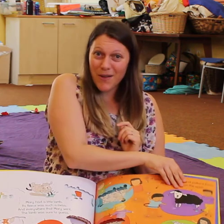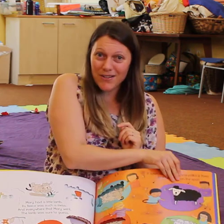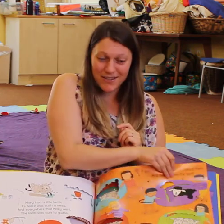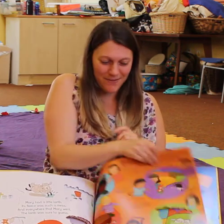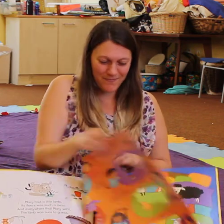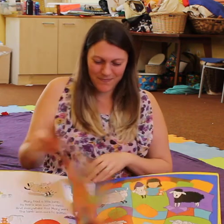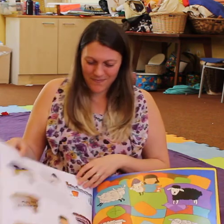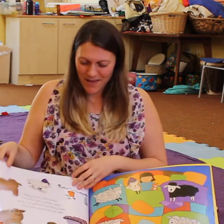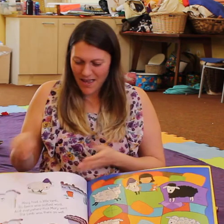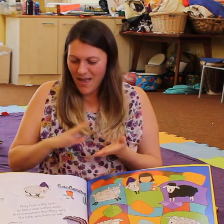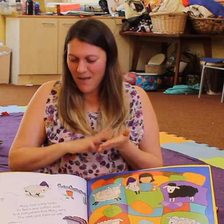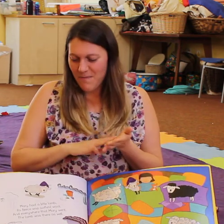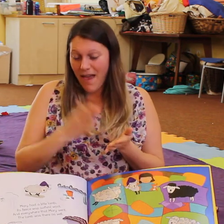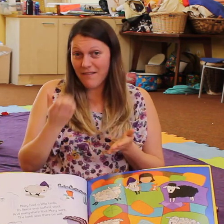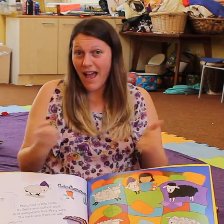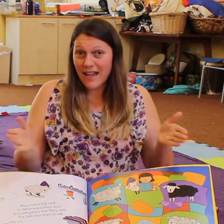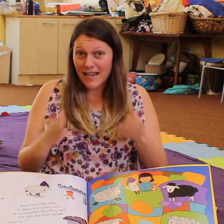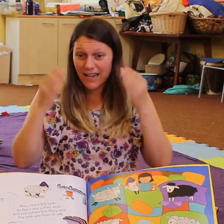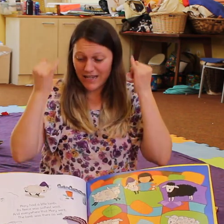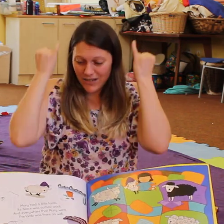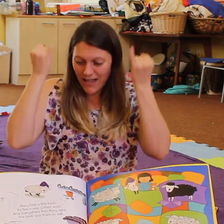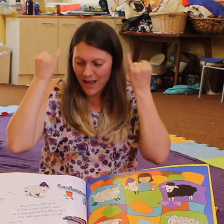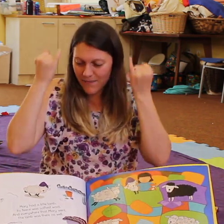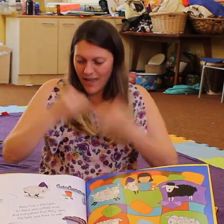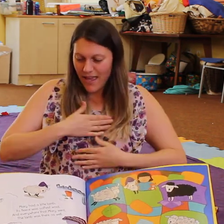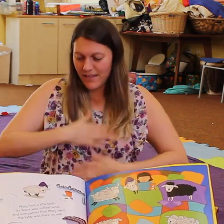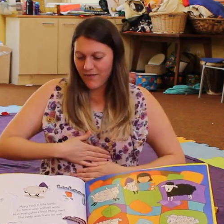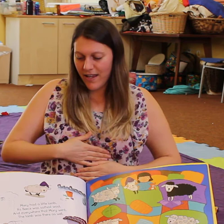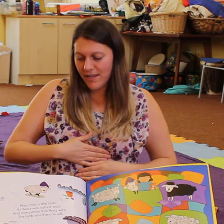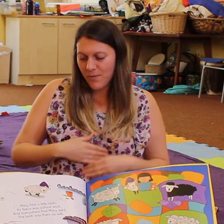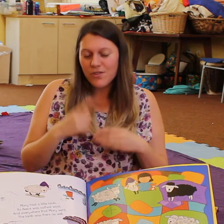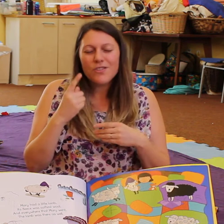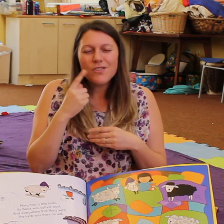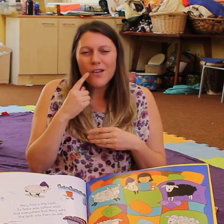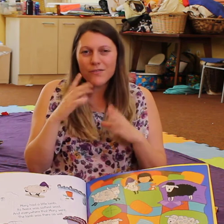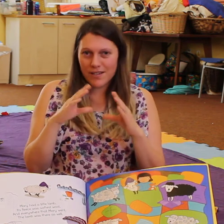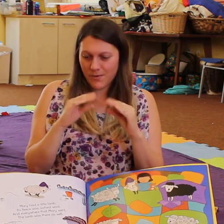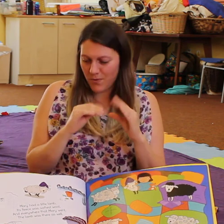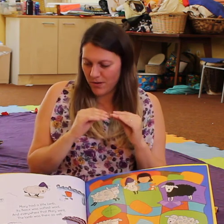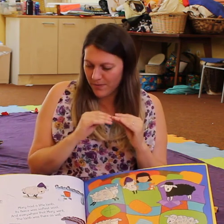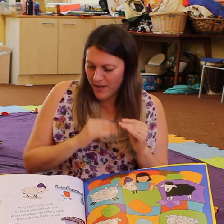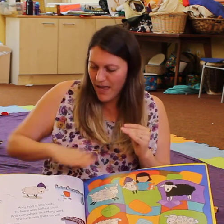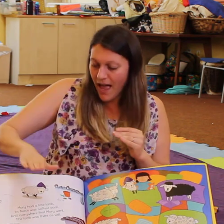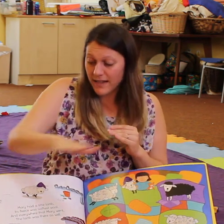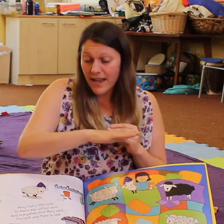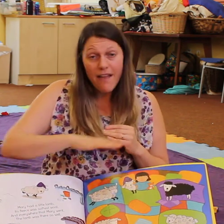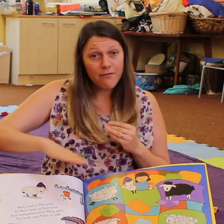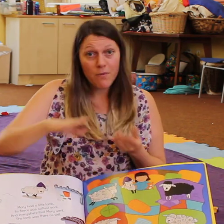spot. Mary had a little lamb. Its fleece was softest wool. And everywhere